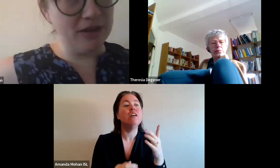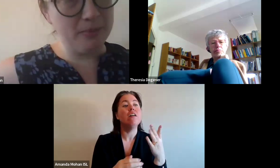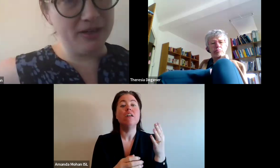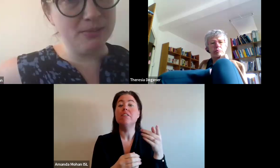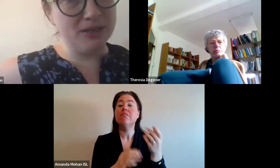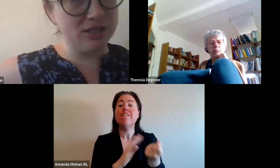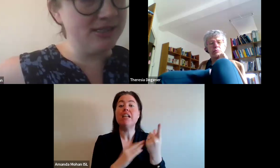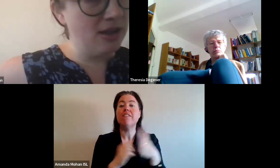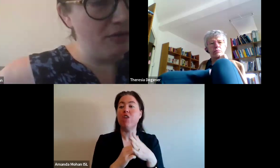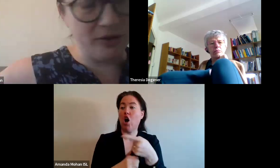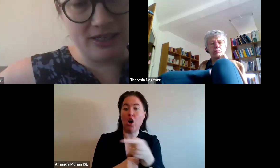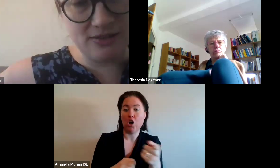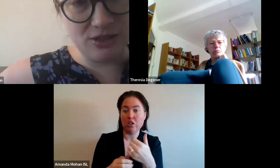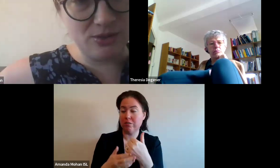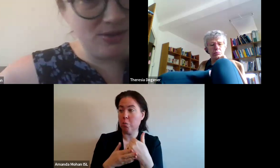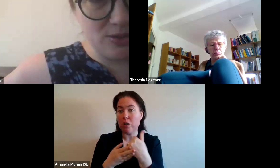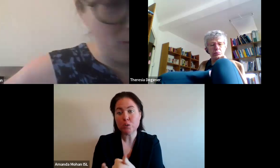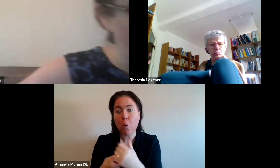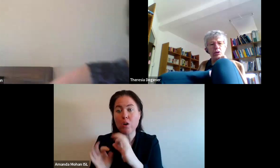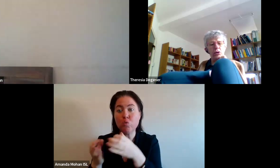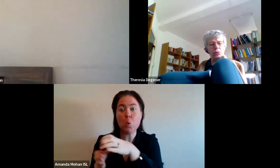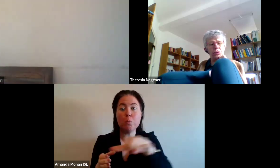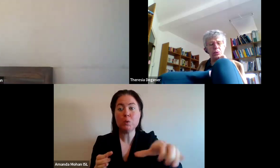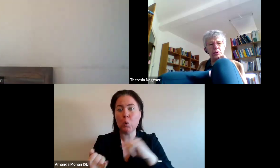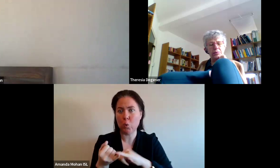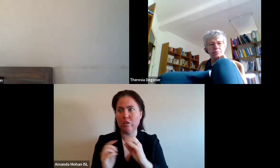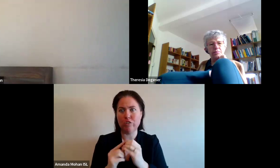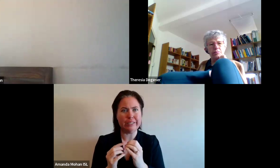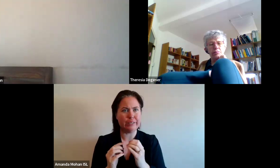are trying to develop their submissions for the list of issues. Just one moment.